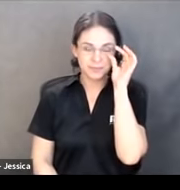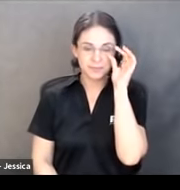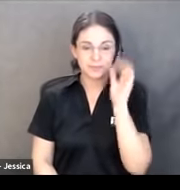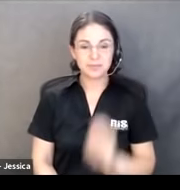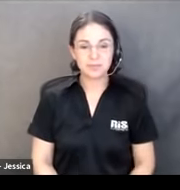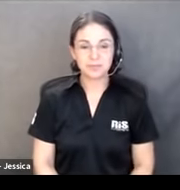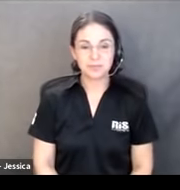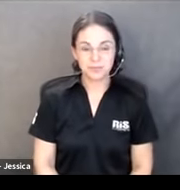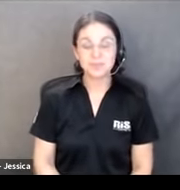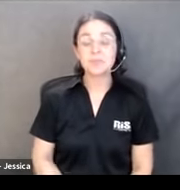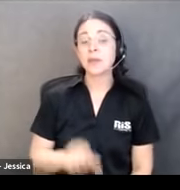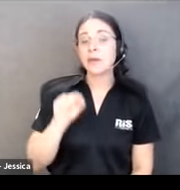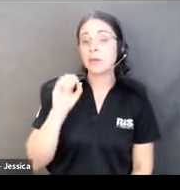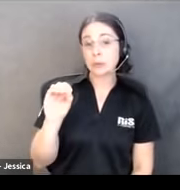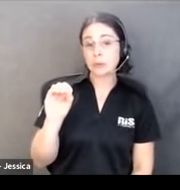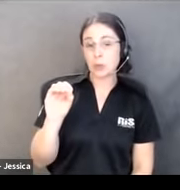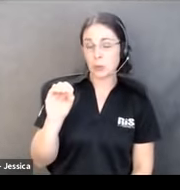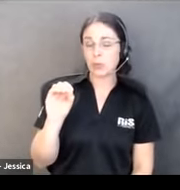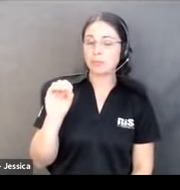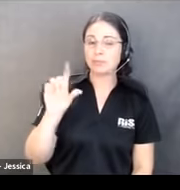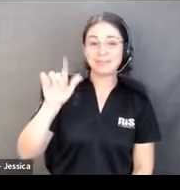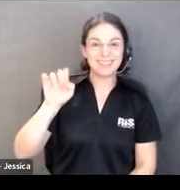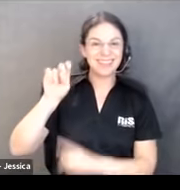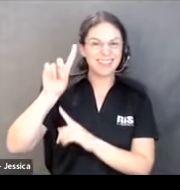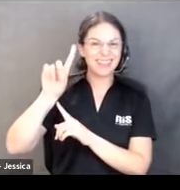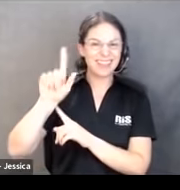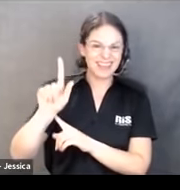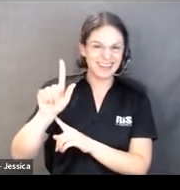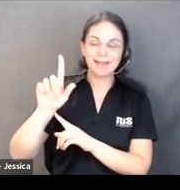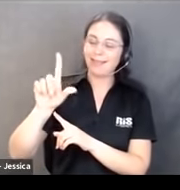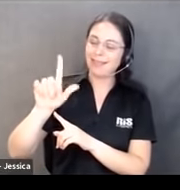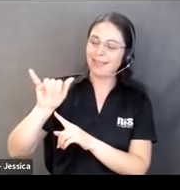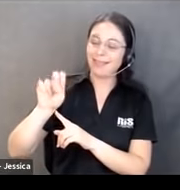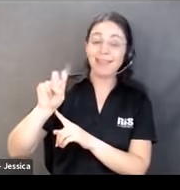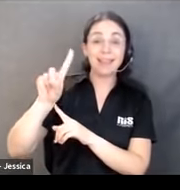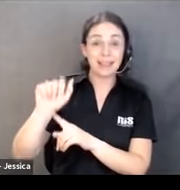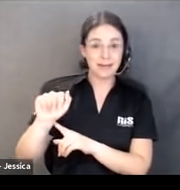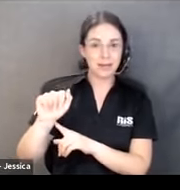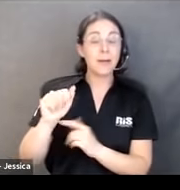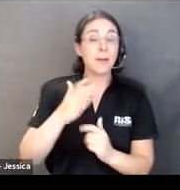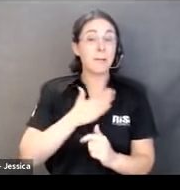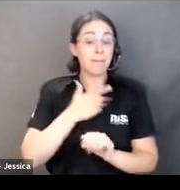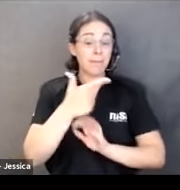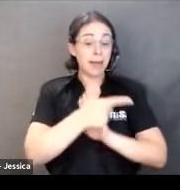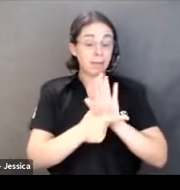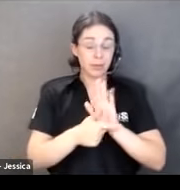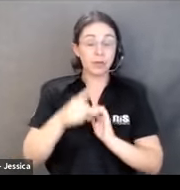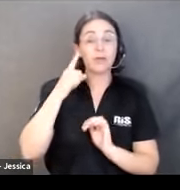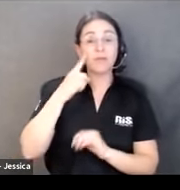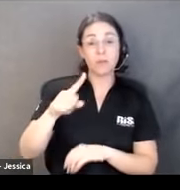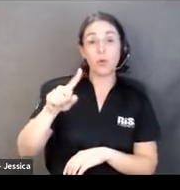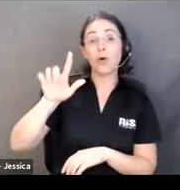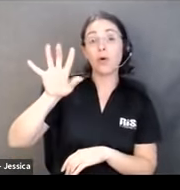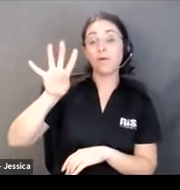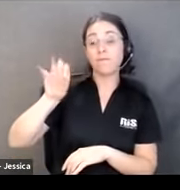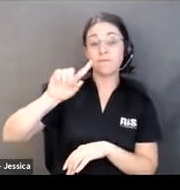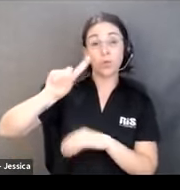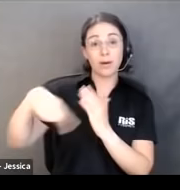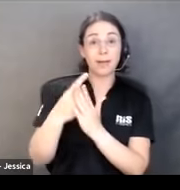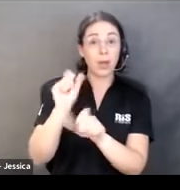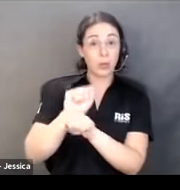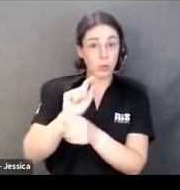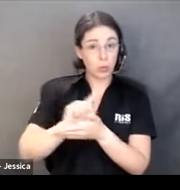So Linda, simply what my bill would do, the 40-hour work week, what it says now under the Fair Labor Standards Act is